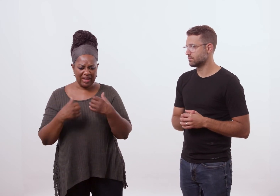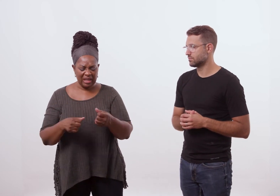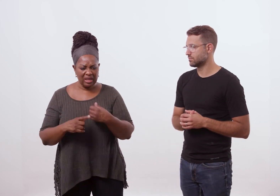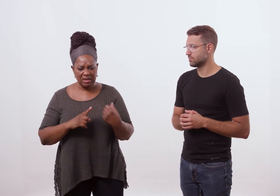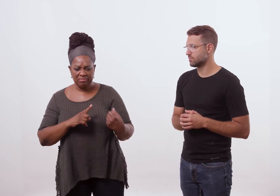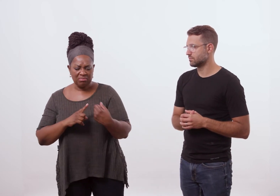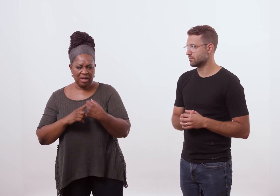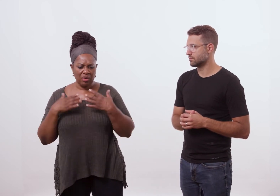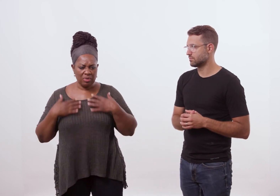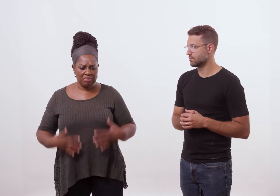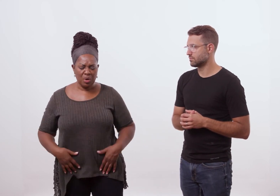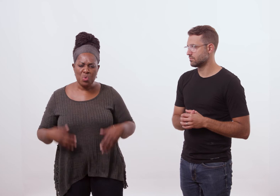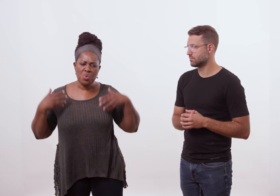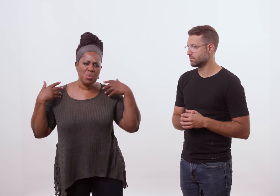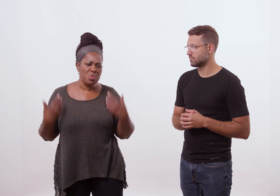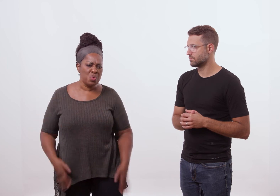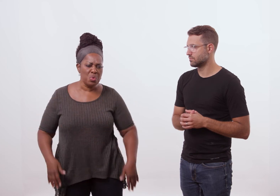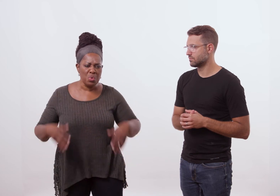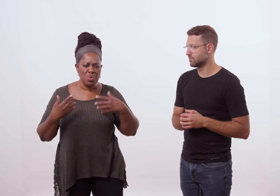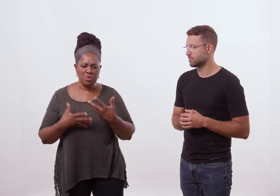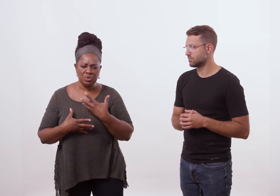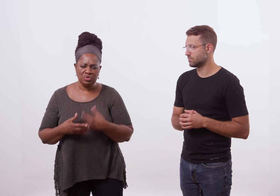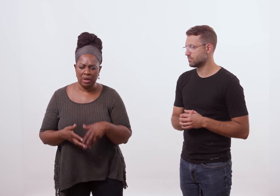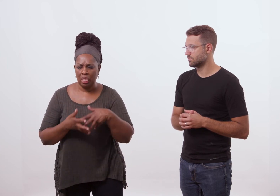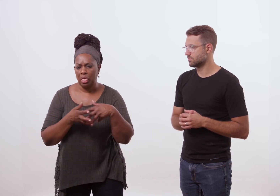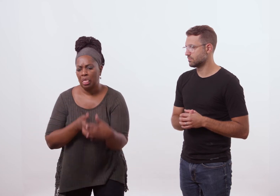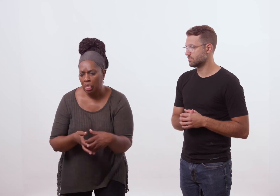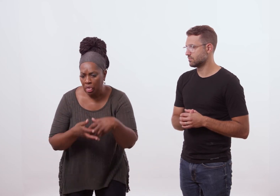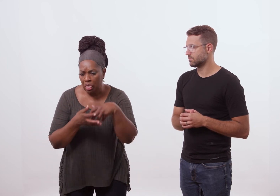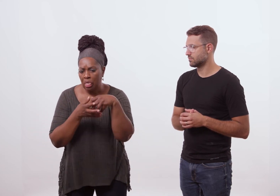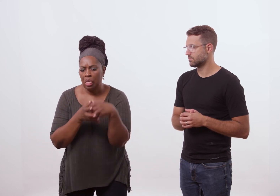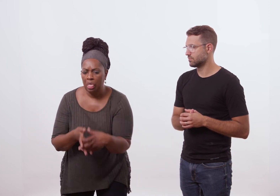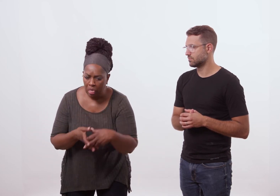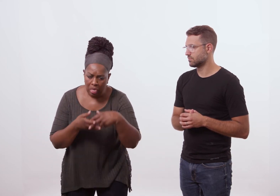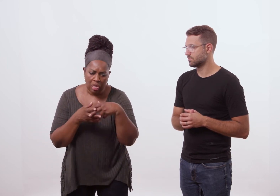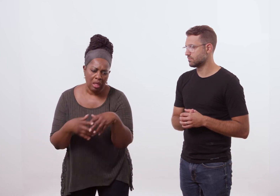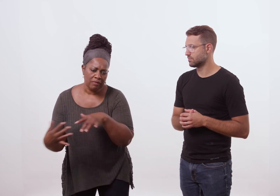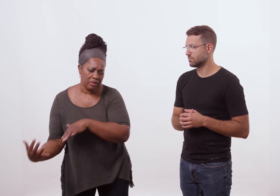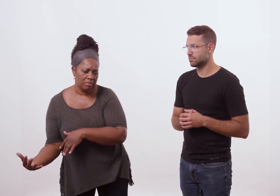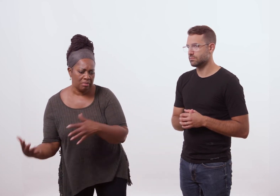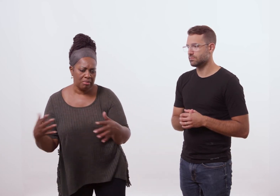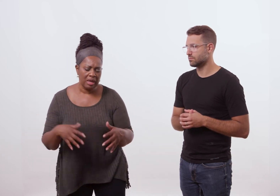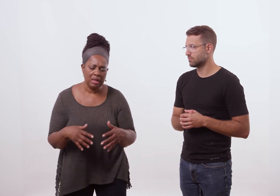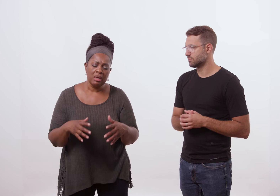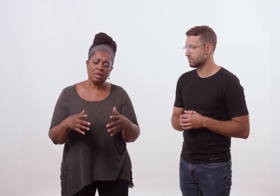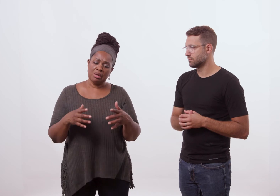Lita much. The battle left her trembling with weakness, but